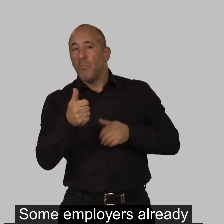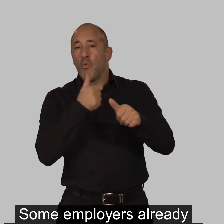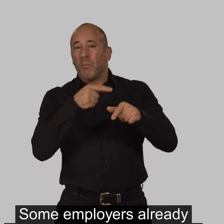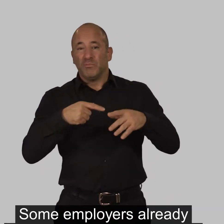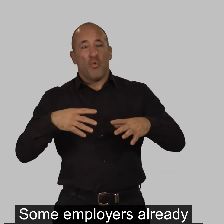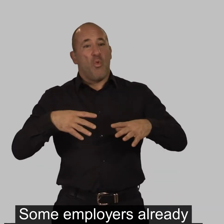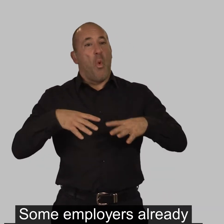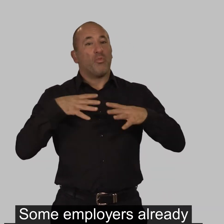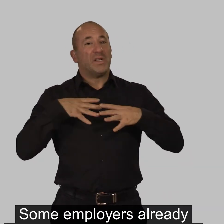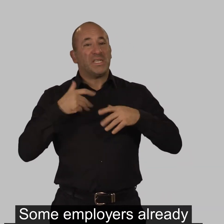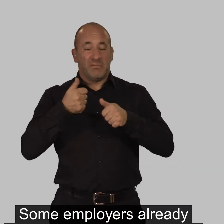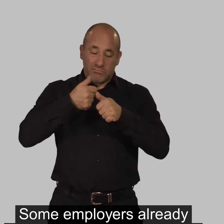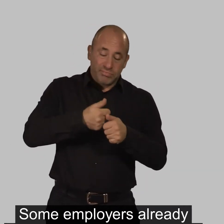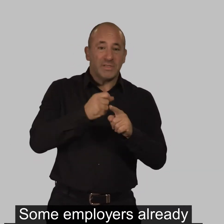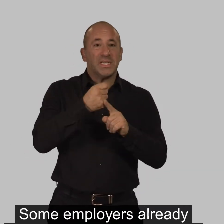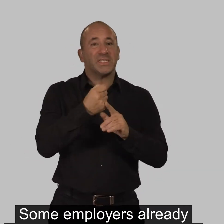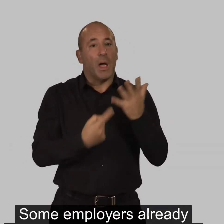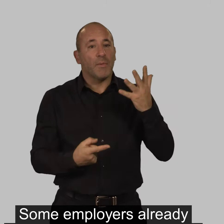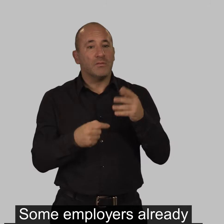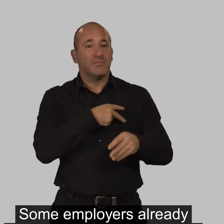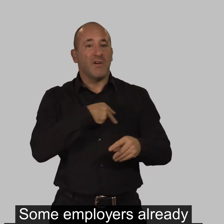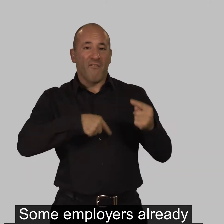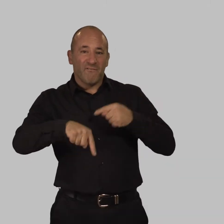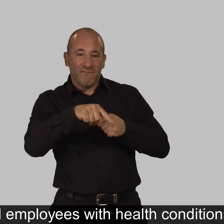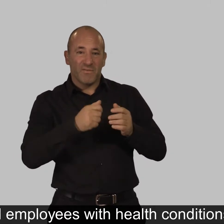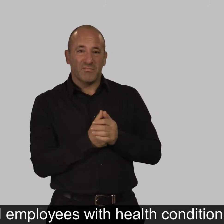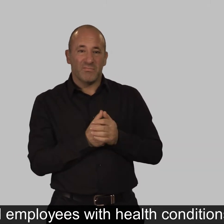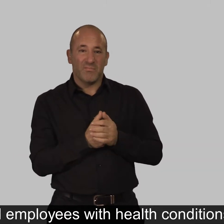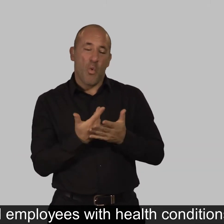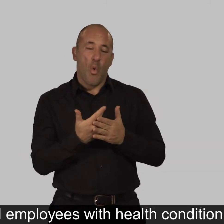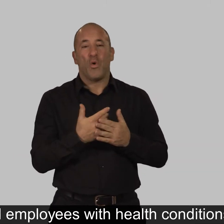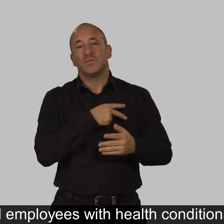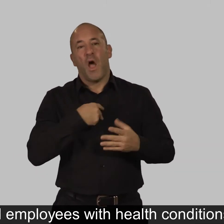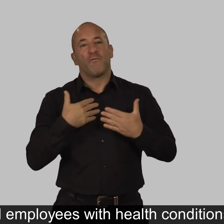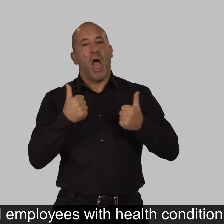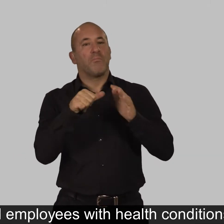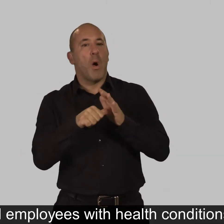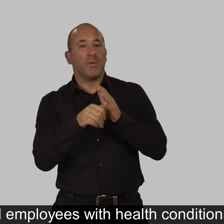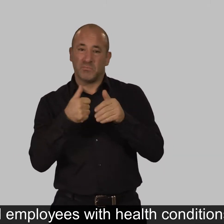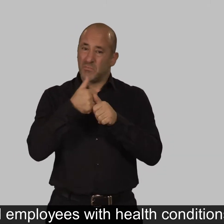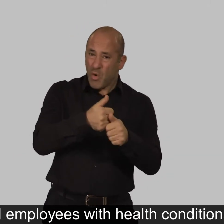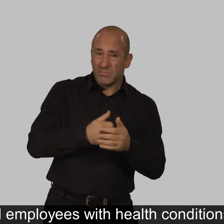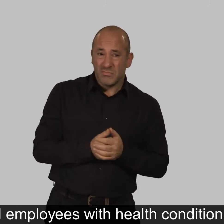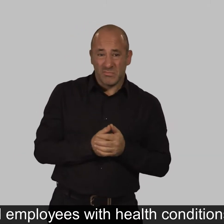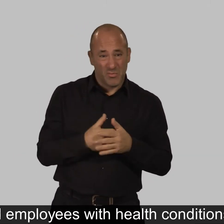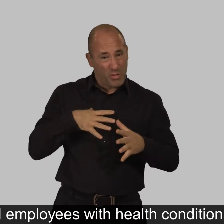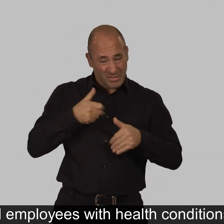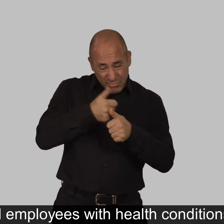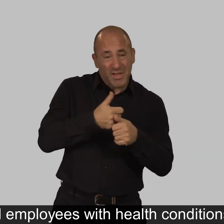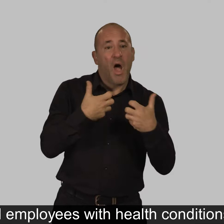Some employers already support disabled employees and employees with health conditions to be the best they